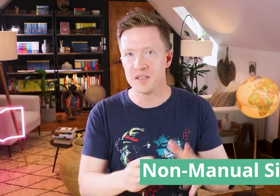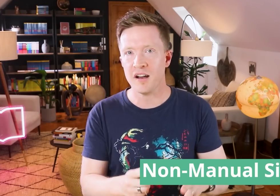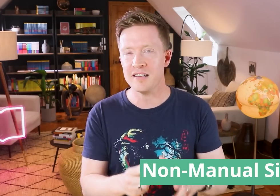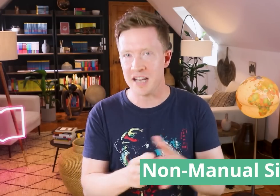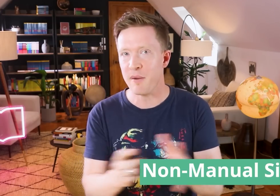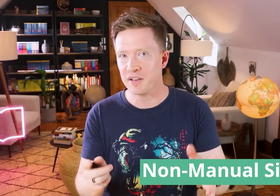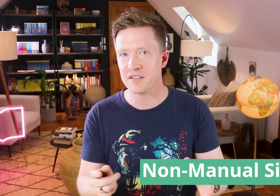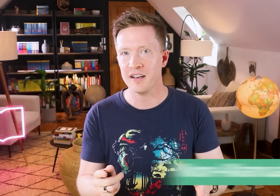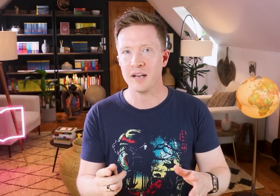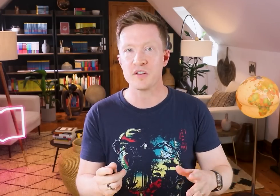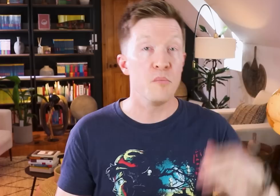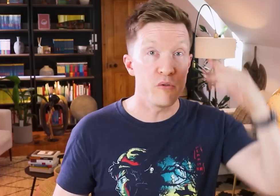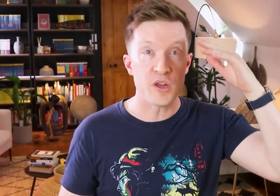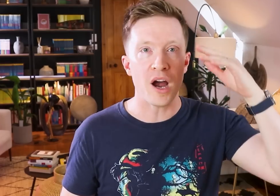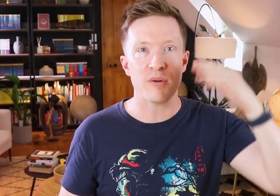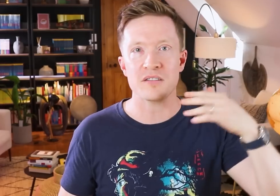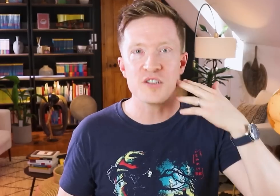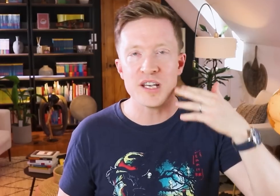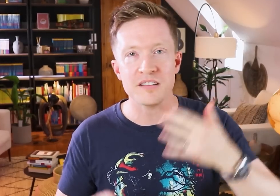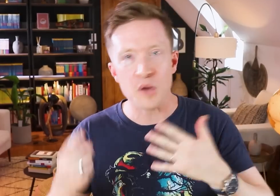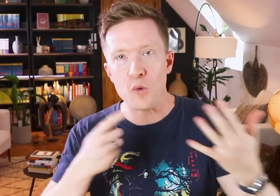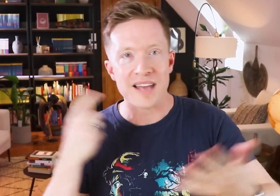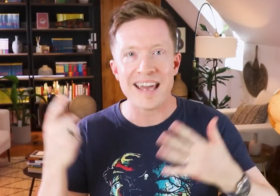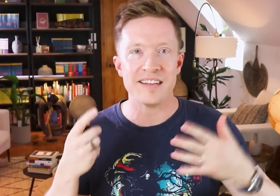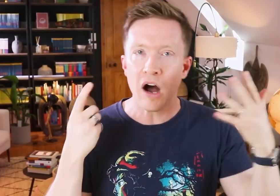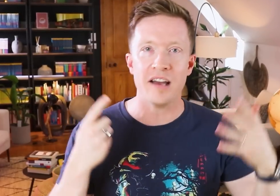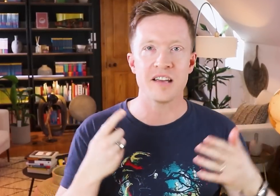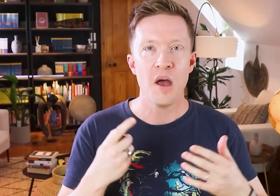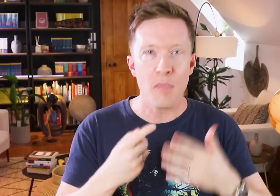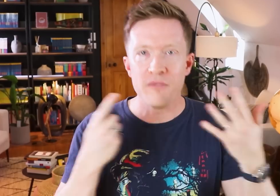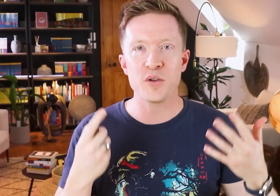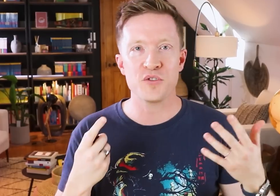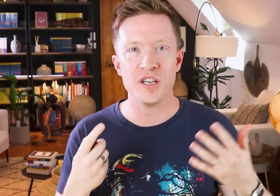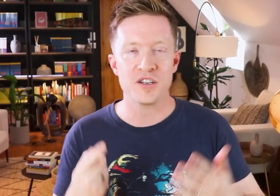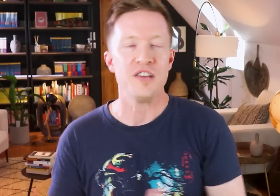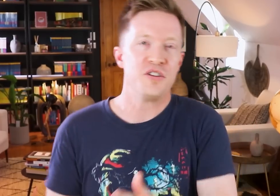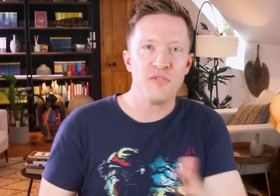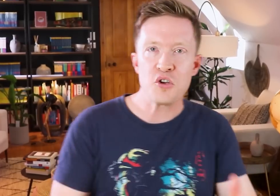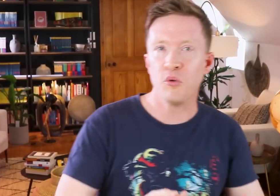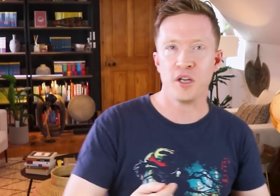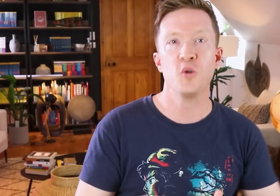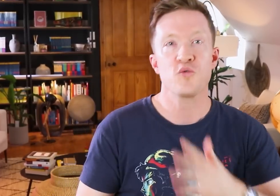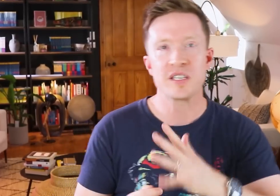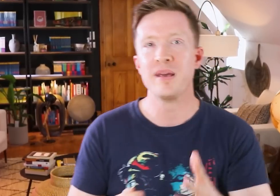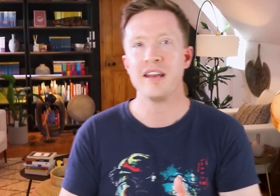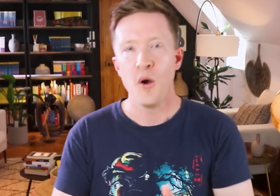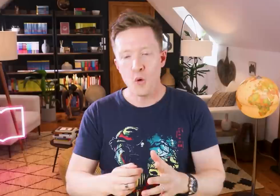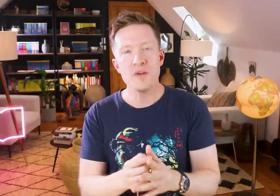signs in American Sign Language. Moving the eyebrows, the cheeks, the nose, the head, the eyes, puffing your cheeks, shifting your body, altering speed. Almost